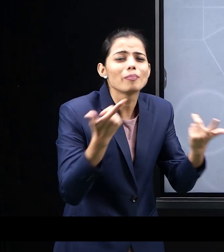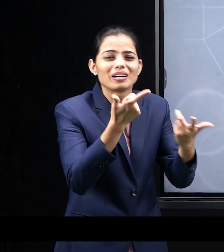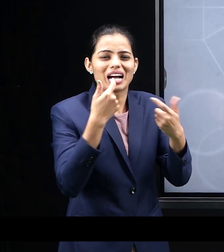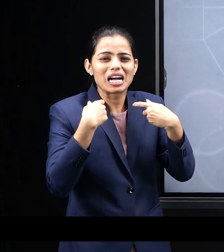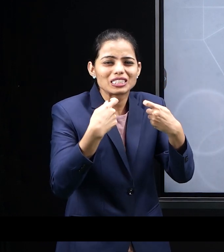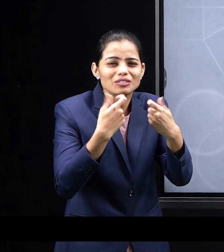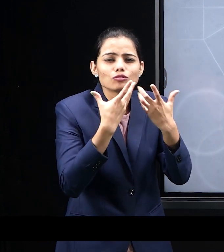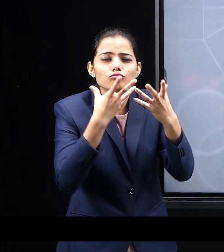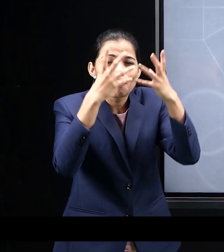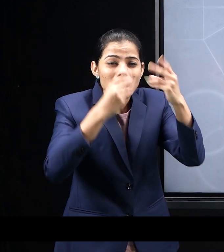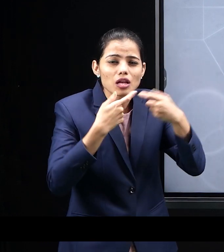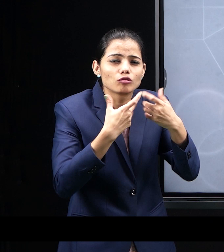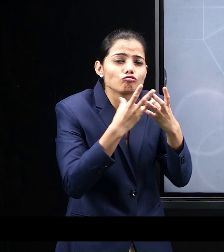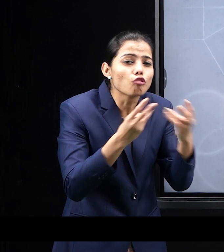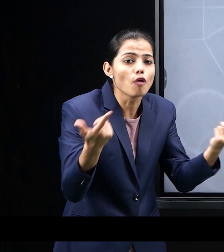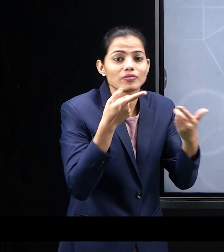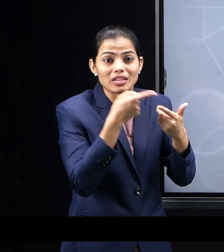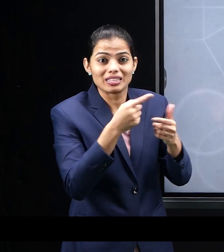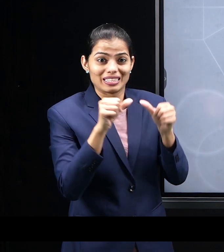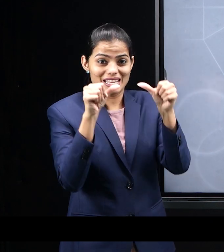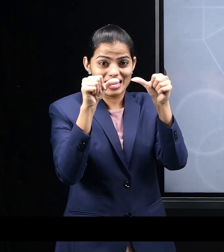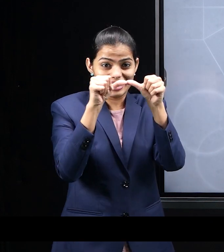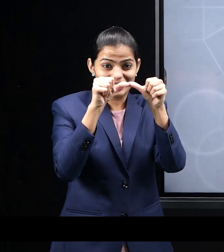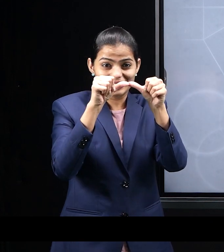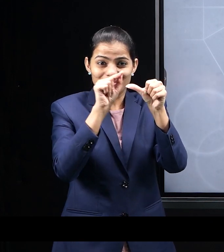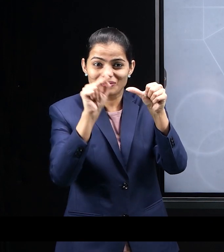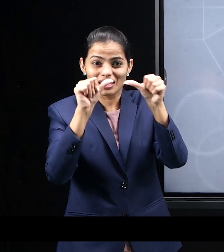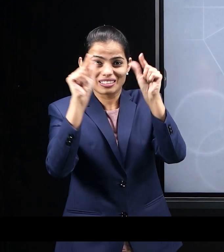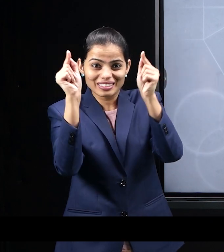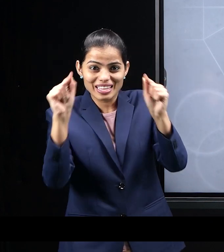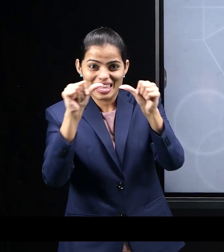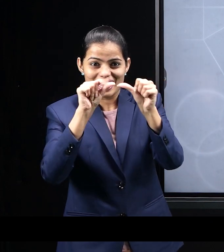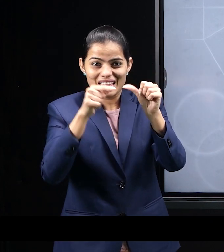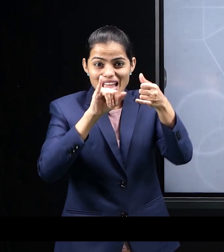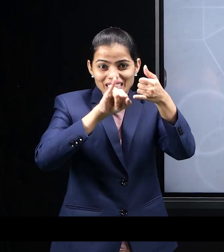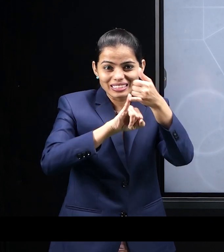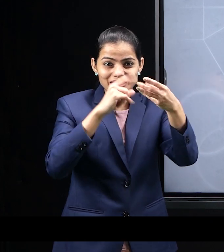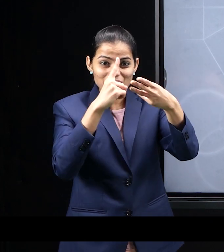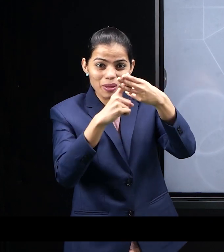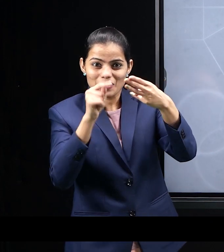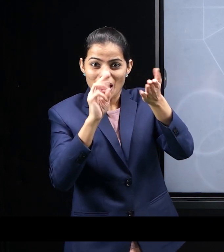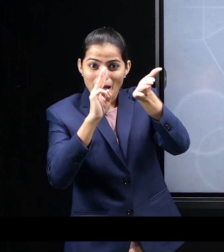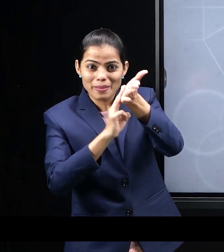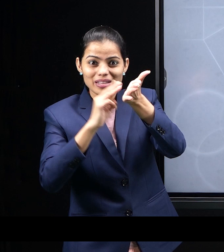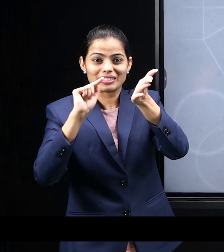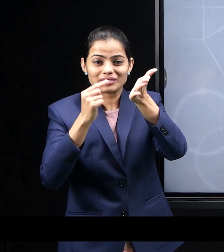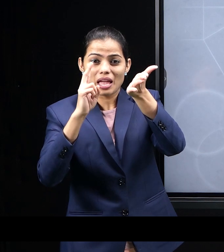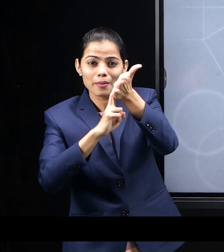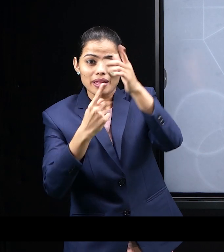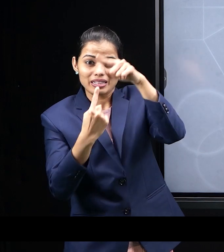Solution: assessment. A is equal to A, S, E, M